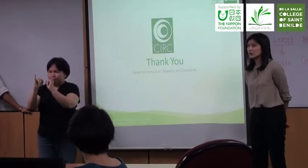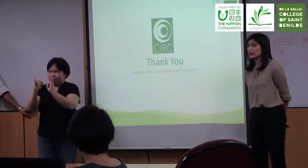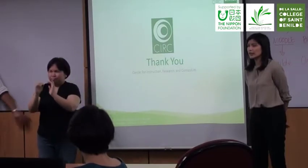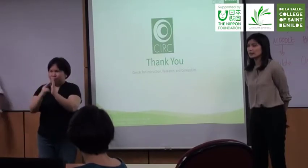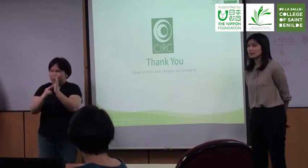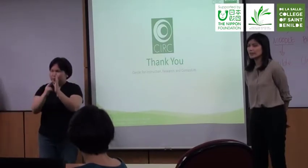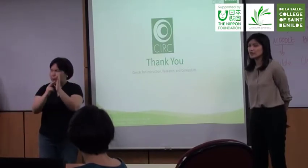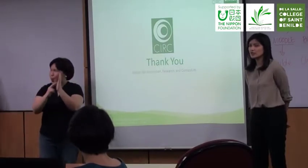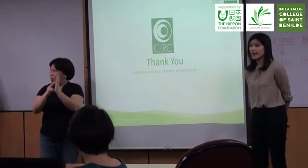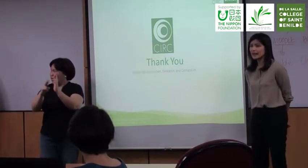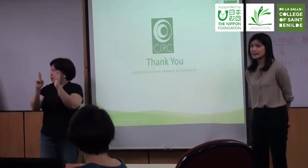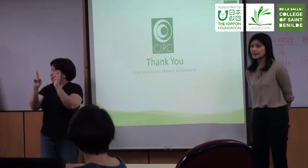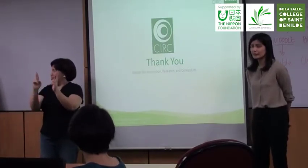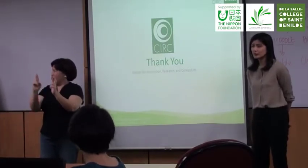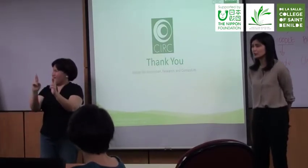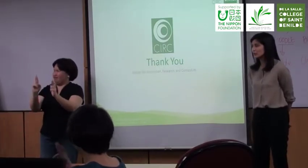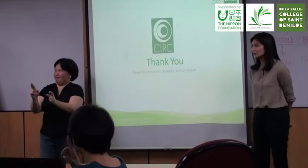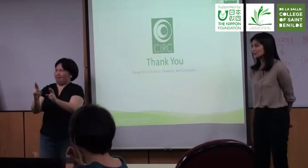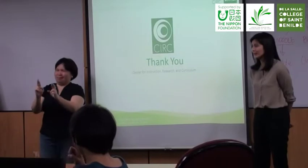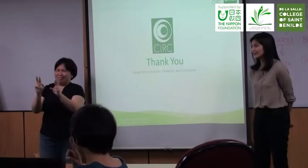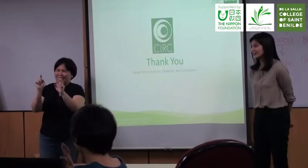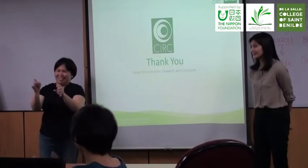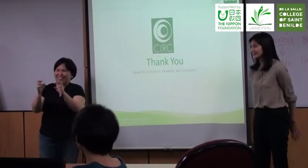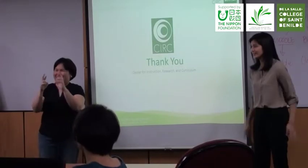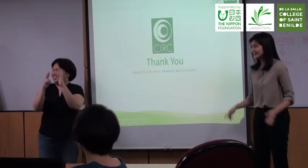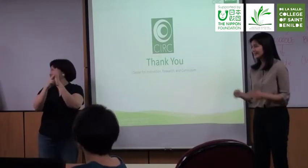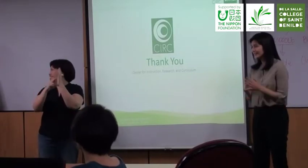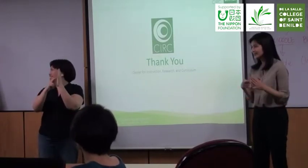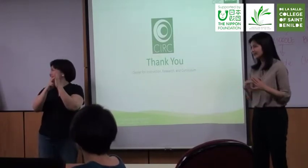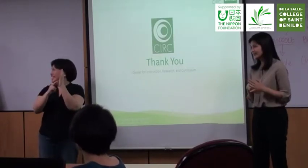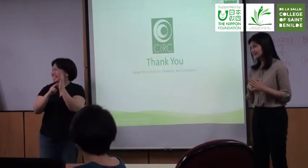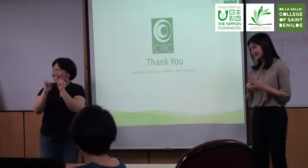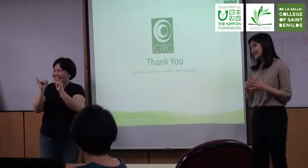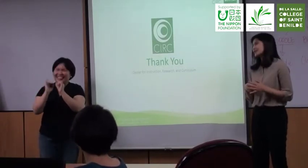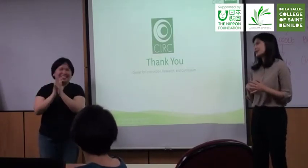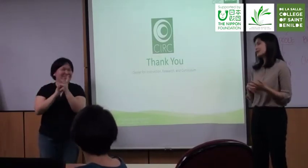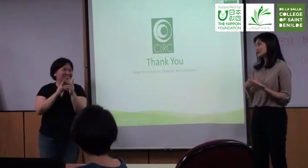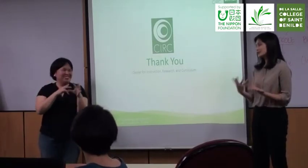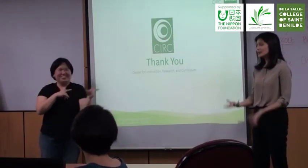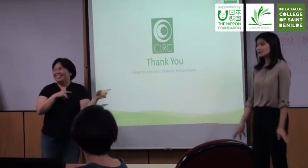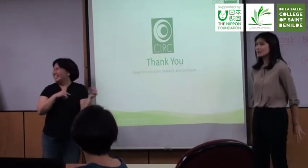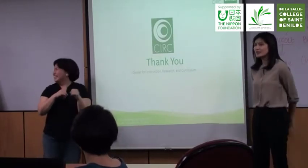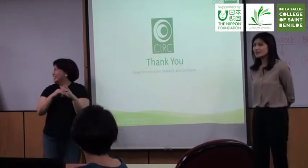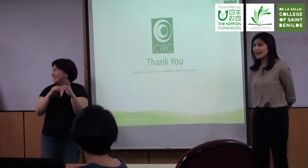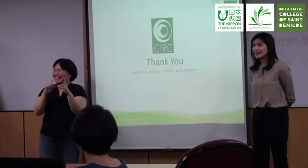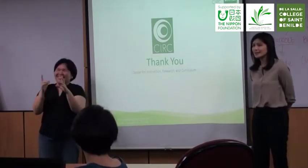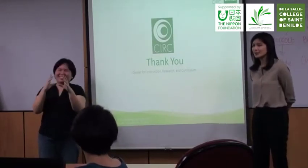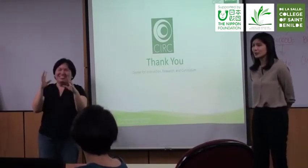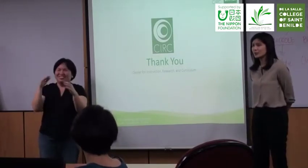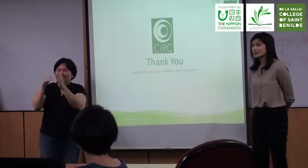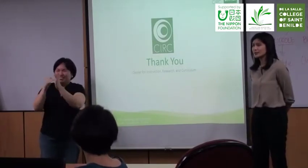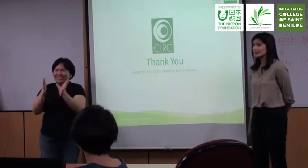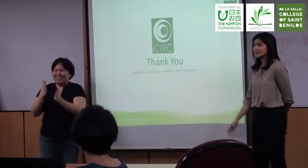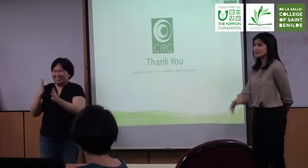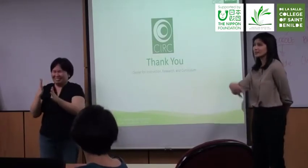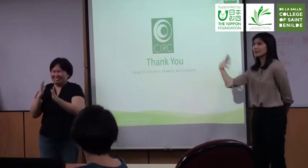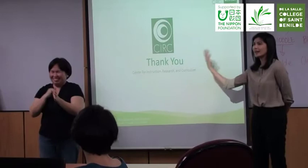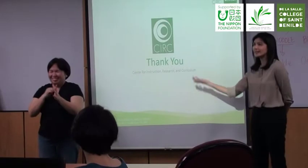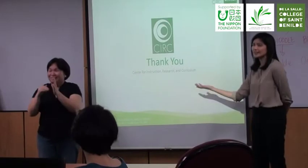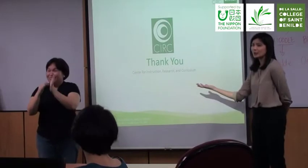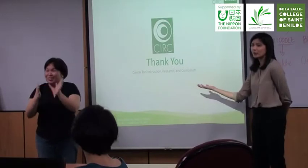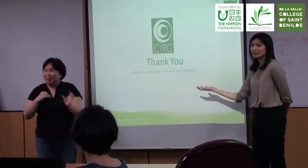And then like, okay, if we plagiarize, if a student would plagiarize, so if a student would plagiarize, what's